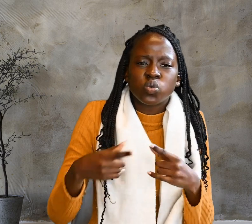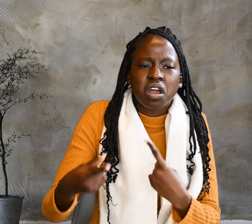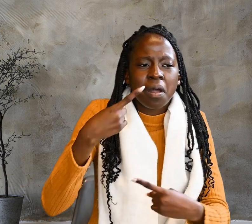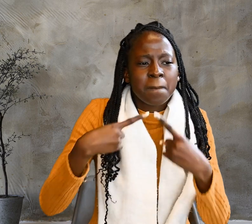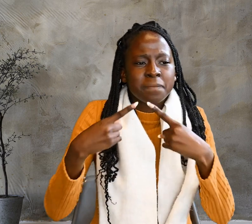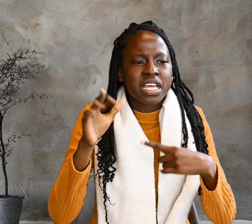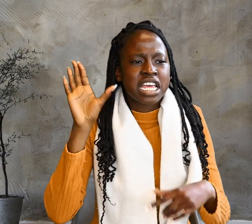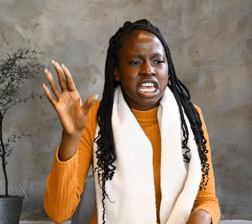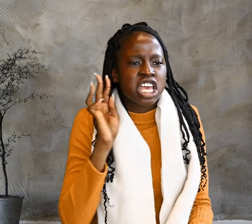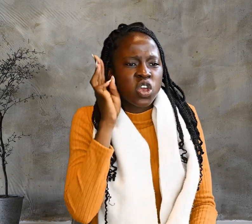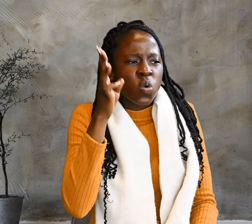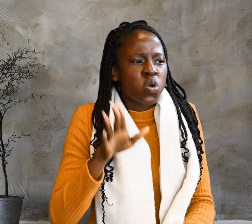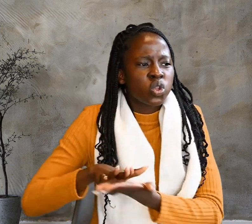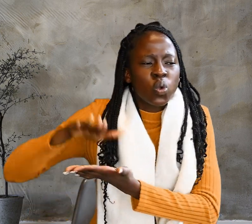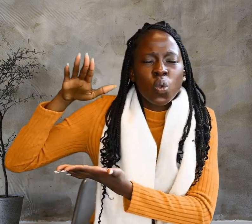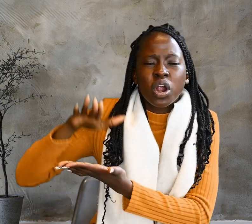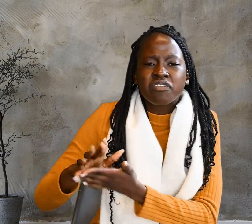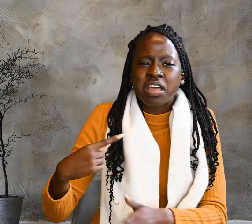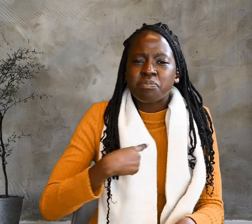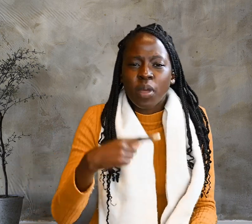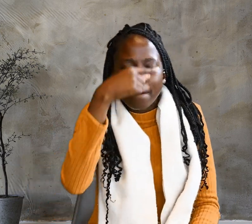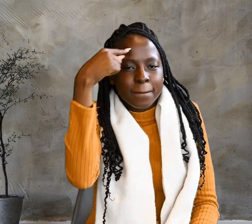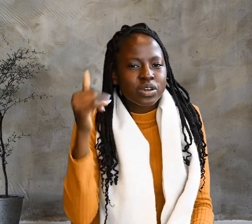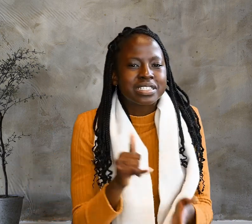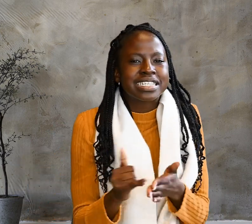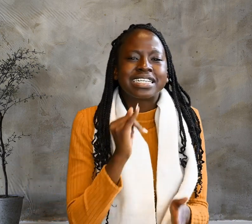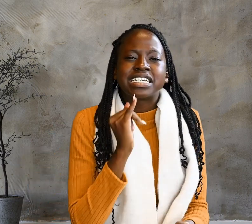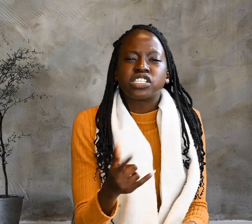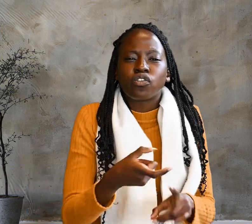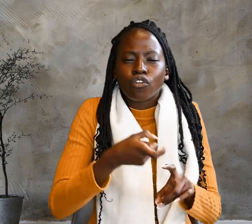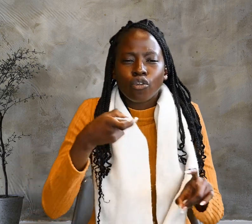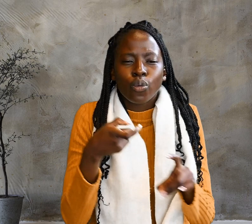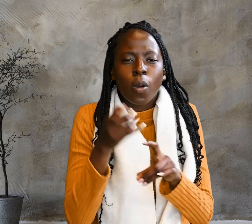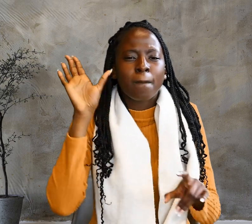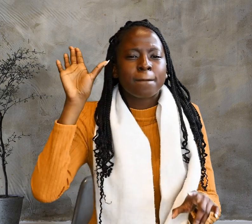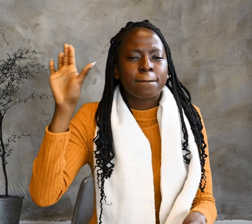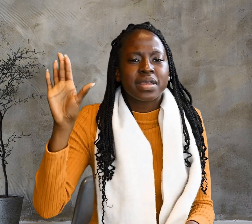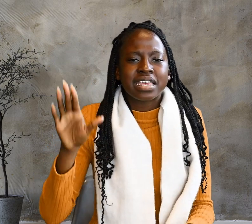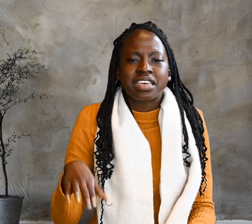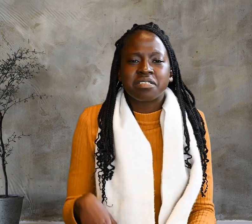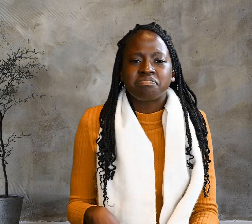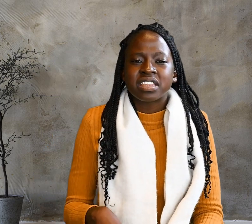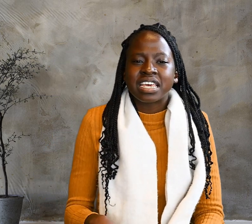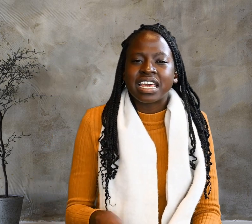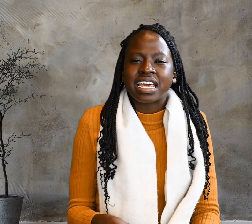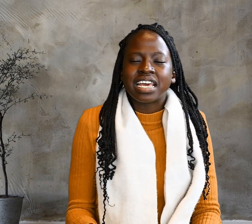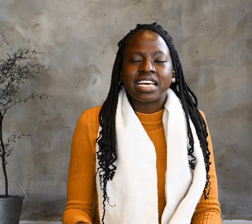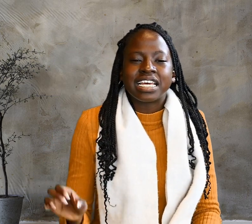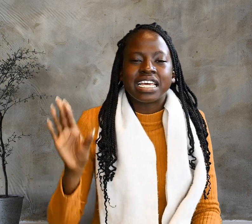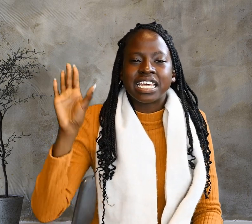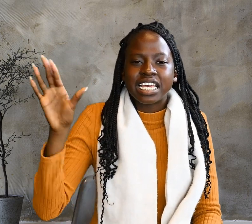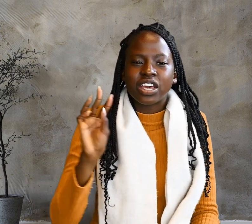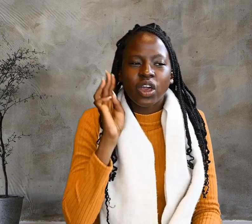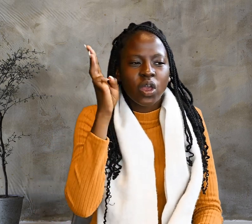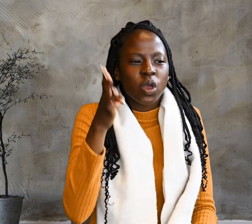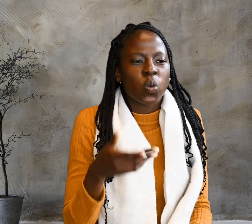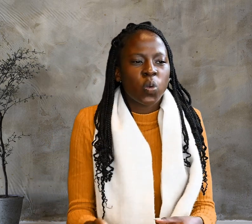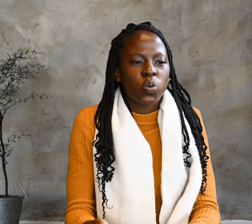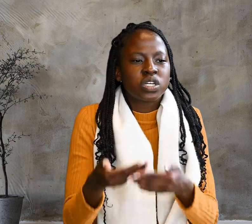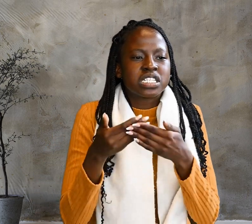He will glorify me, because it is from me that he will receive what he will make known to you.